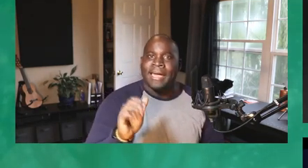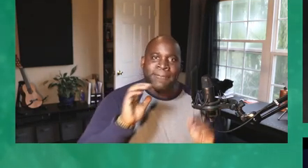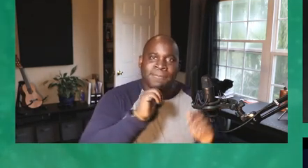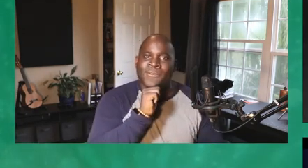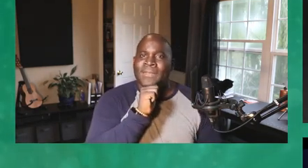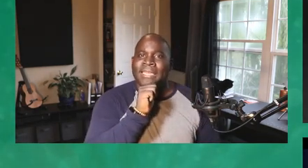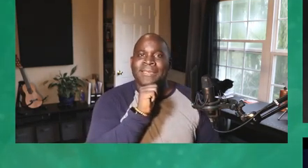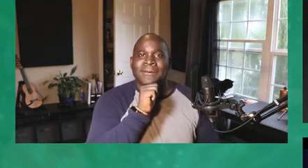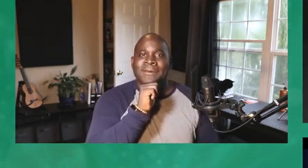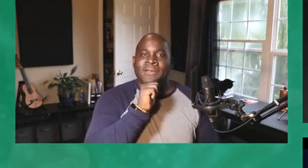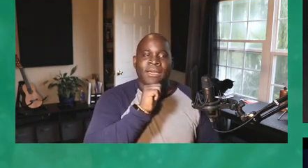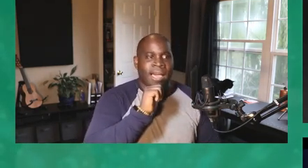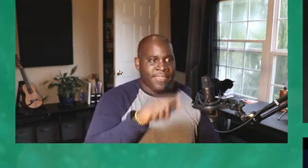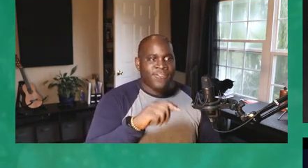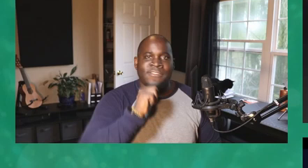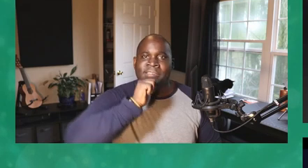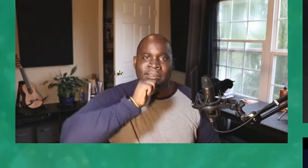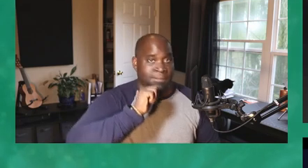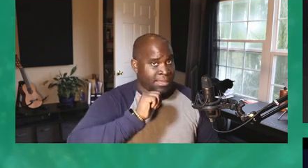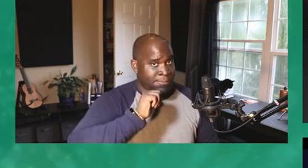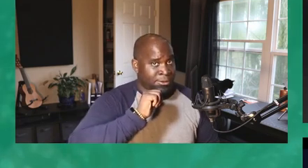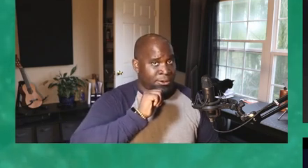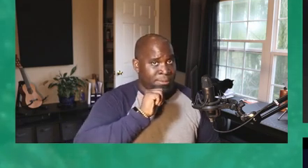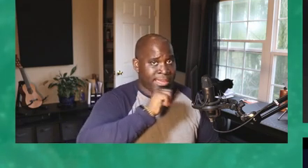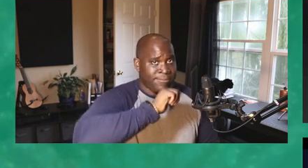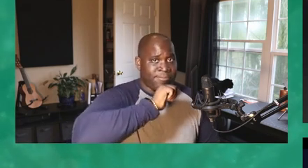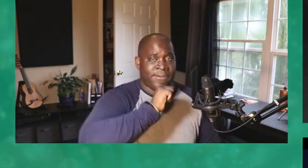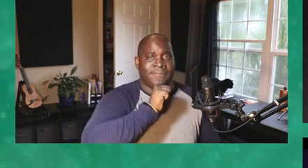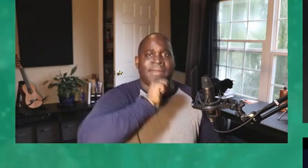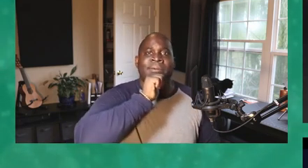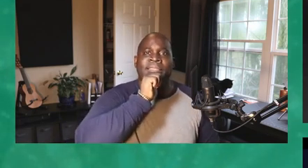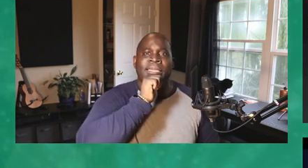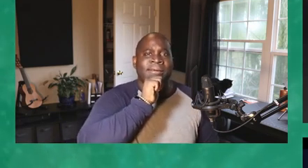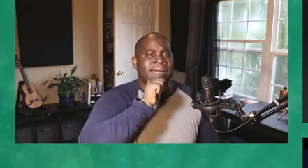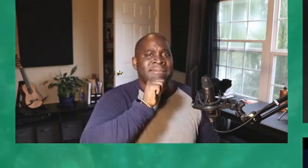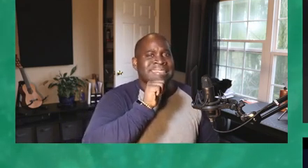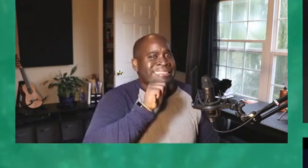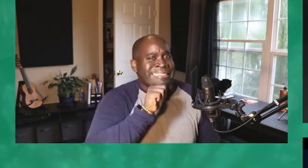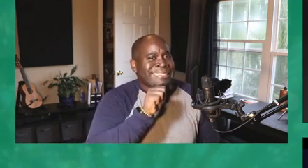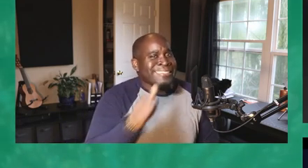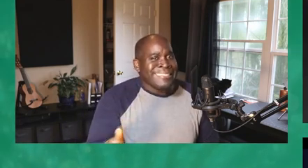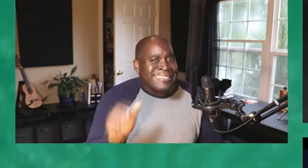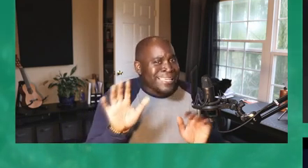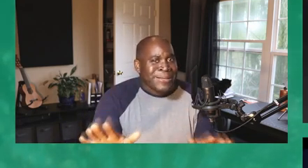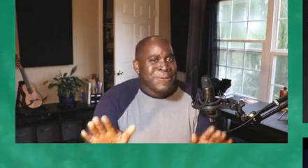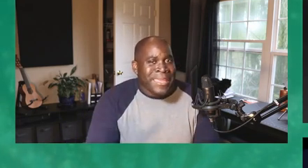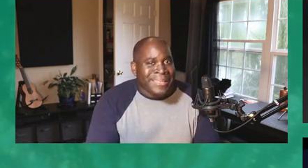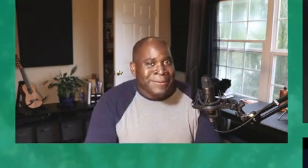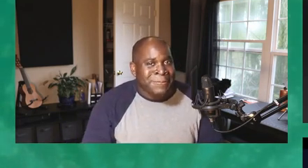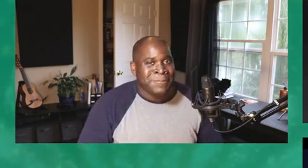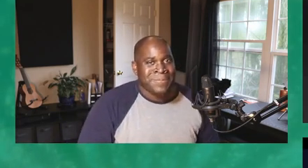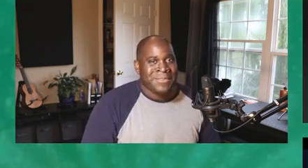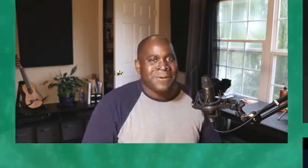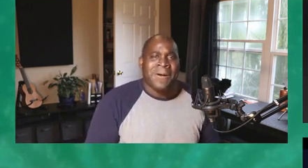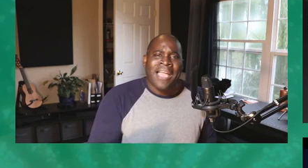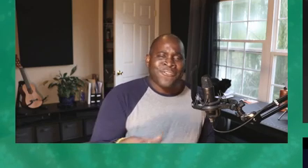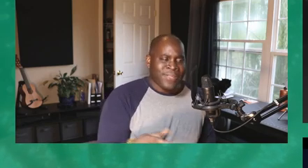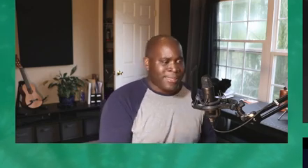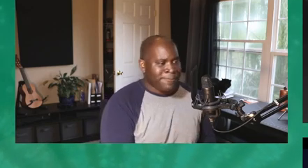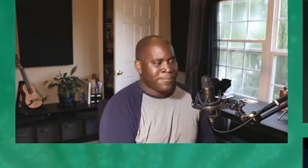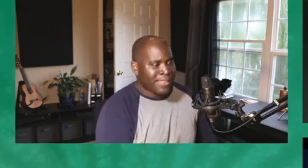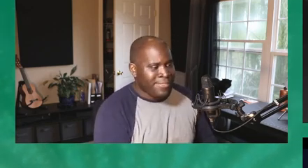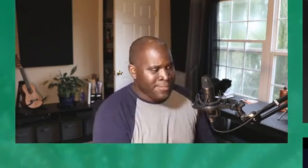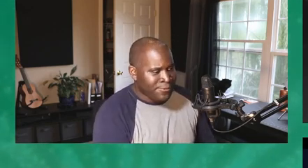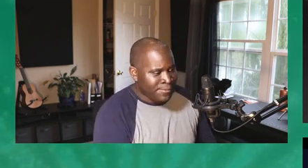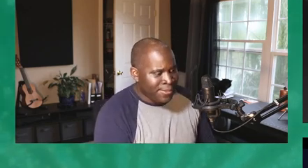have to say not. So like, I think she said, and I'm gonna go back and verify, but like, Not great.